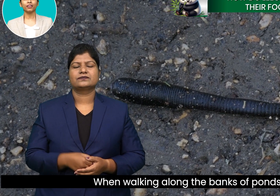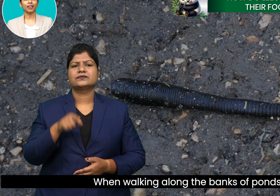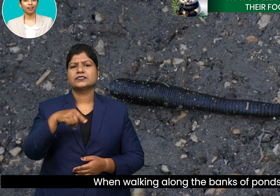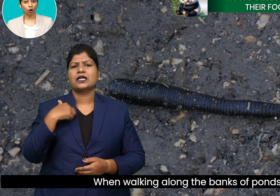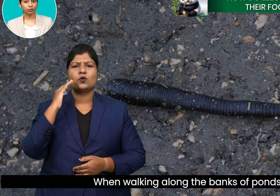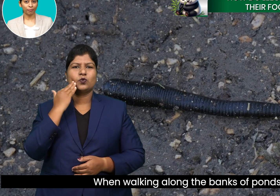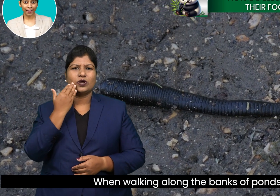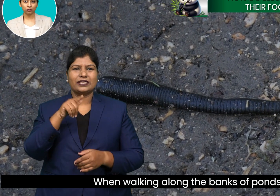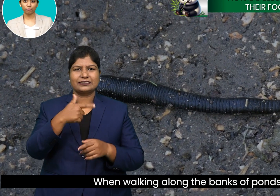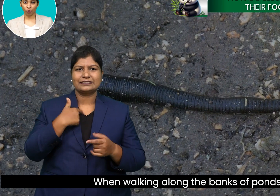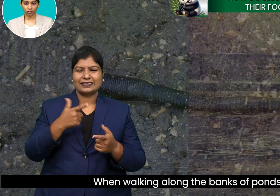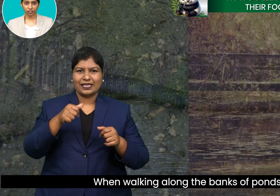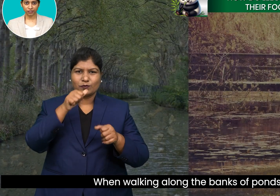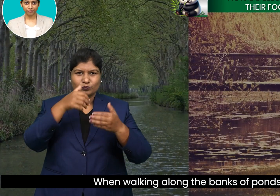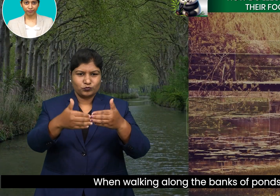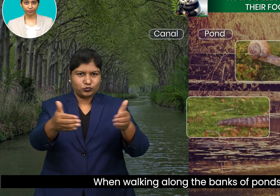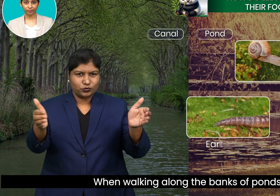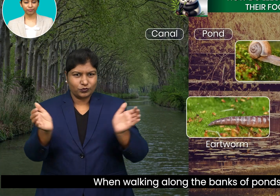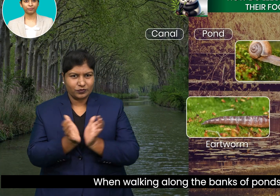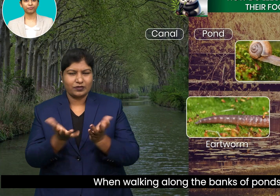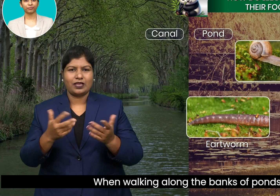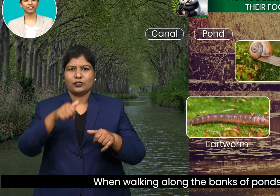When walking along the banks of ponds,